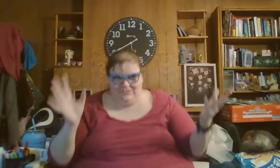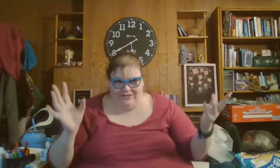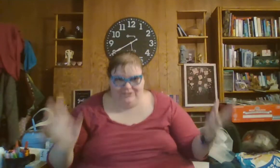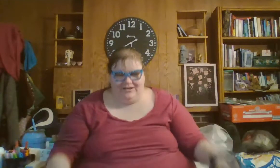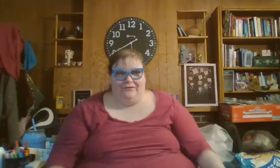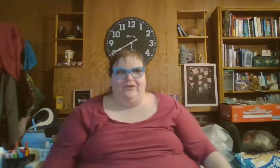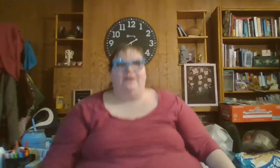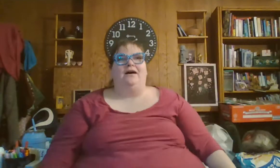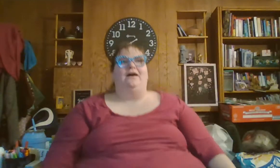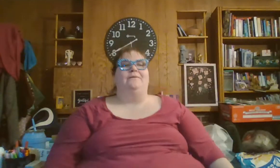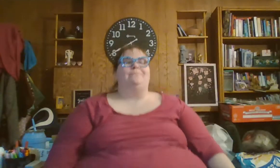other stuff.